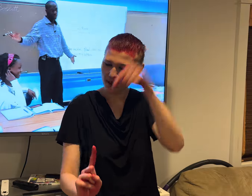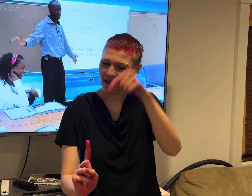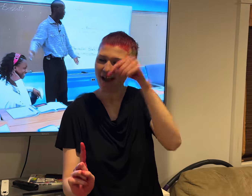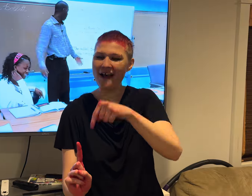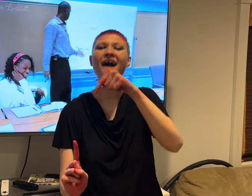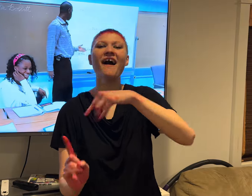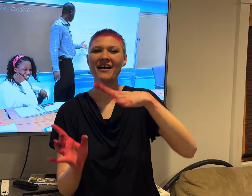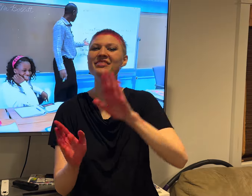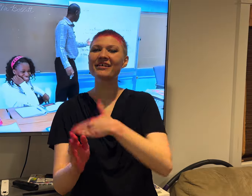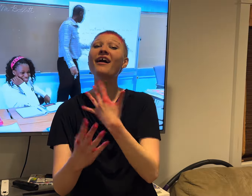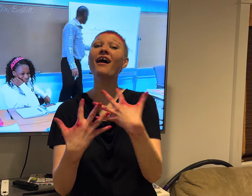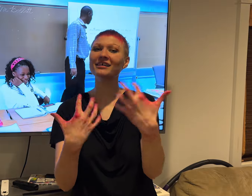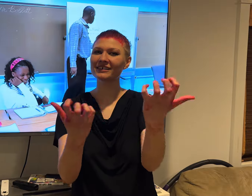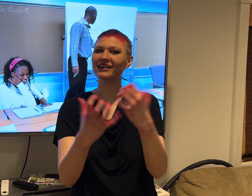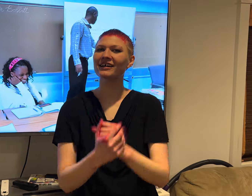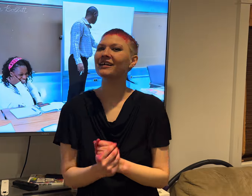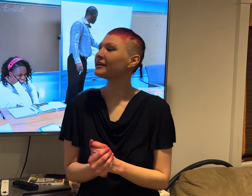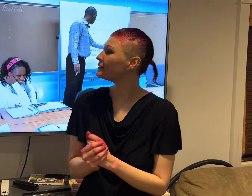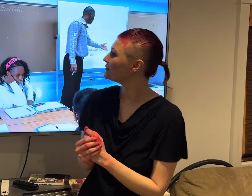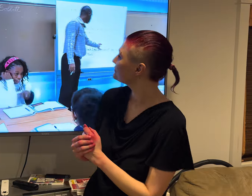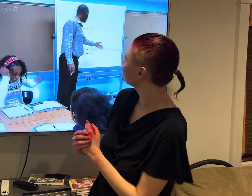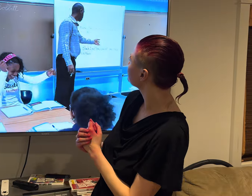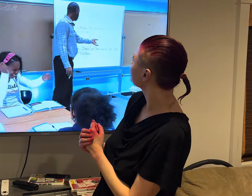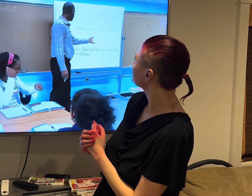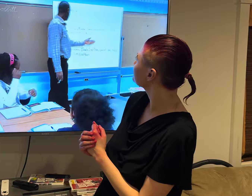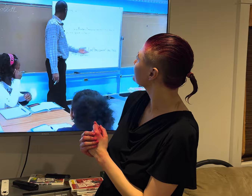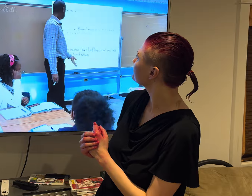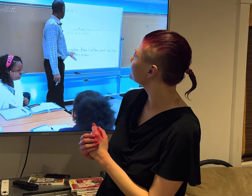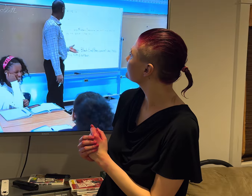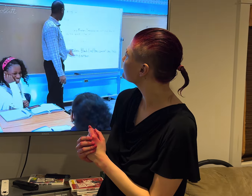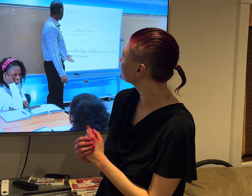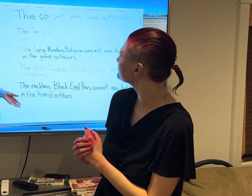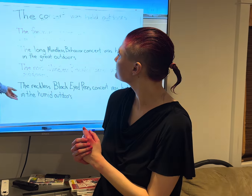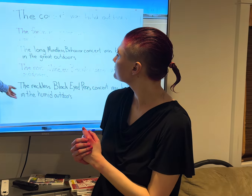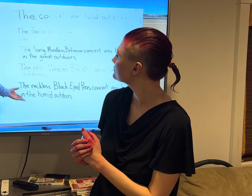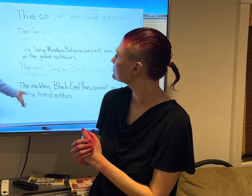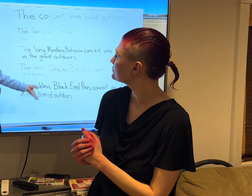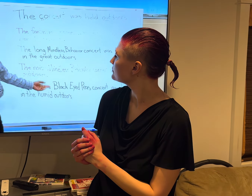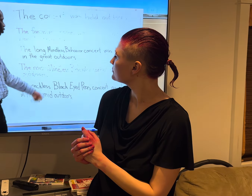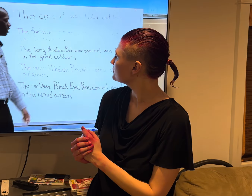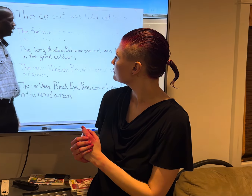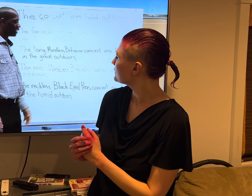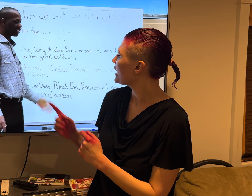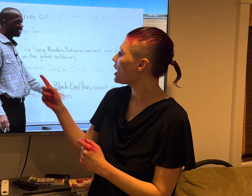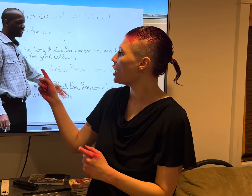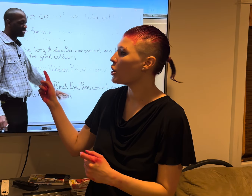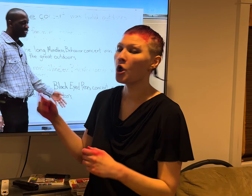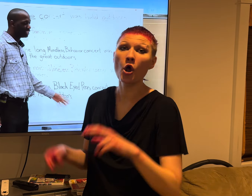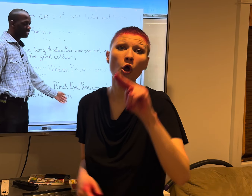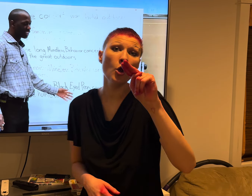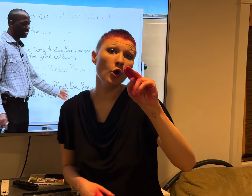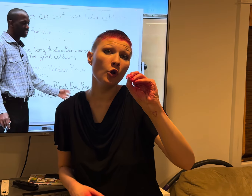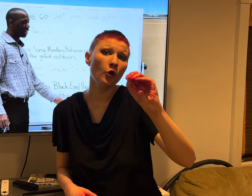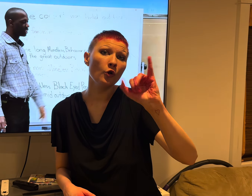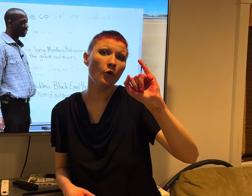about. But the reckless Black Eyed Peas concert was held in the humid outdoors. Doesn't sound like these guys had a great